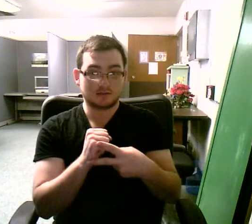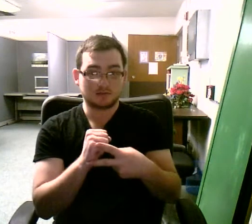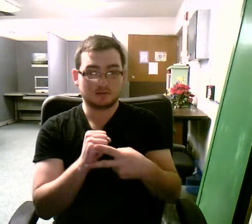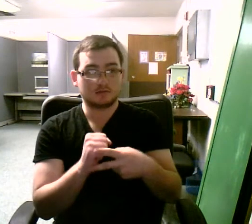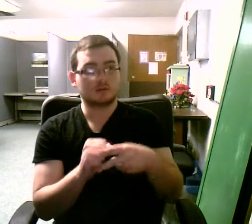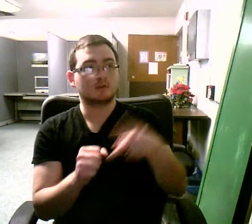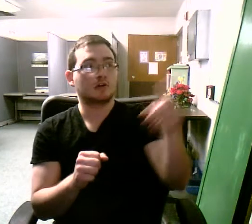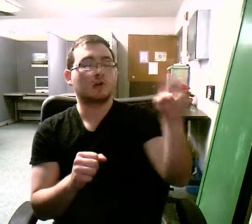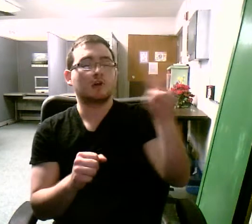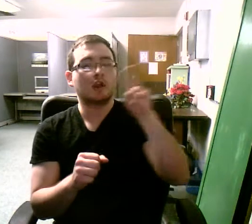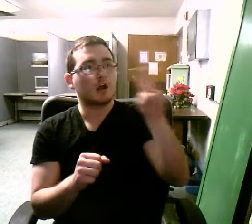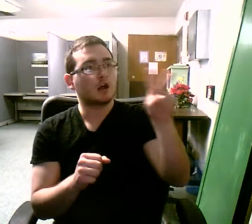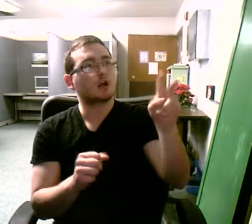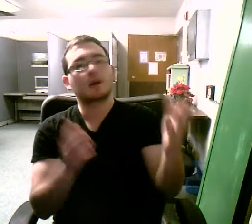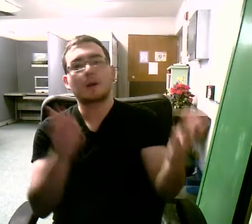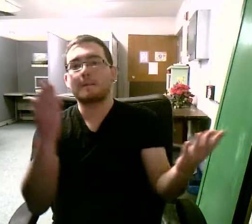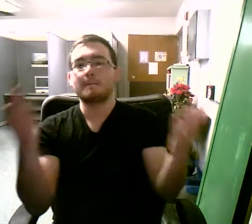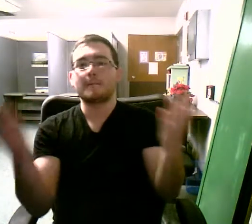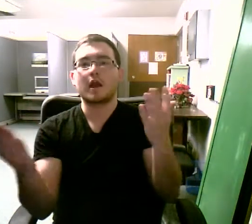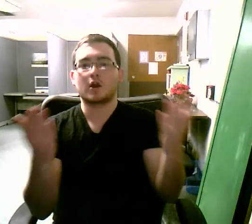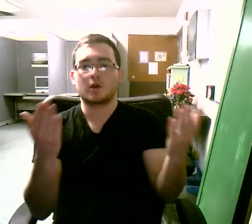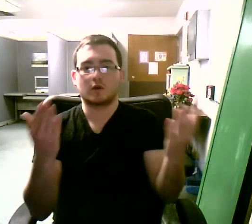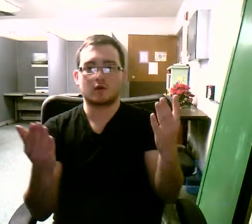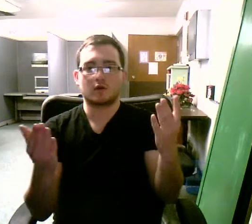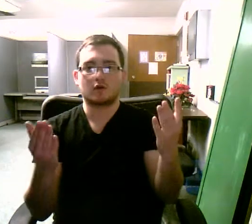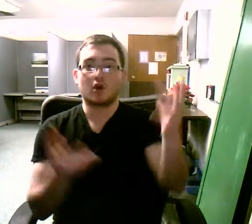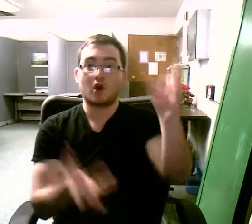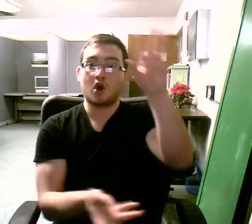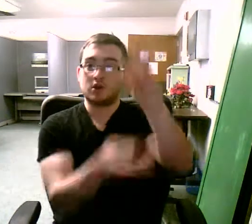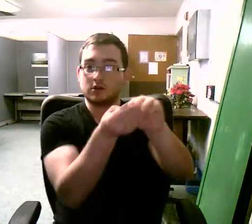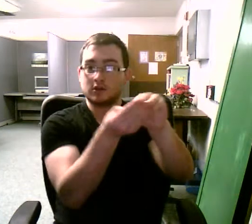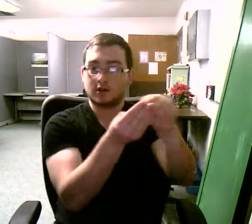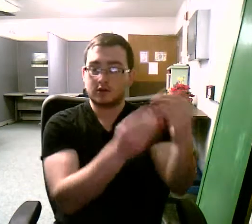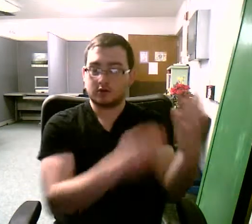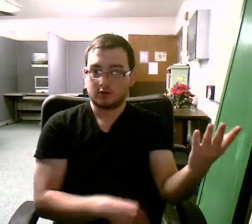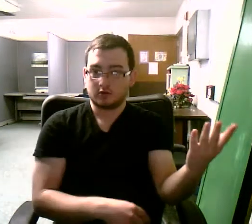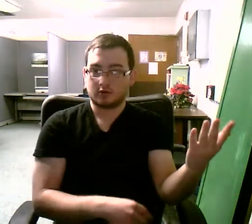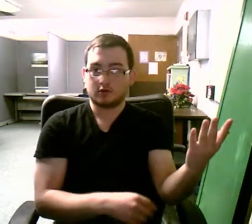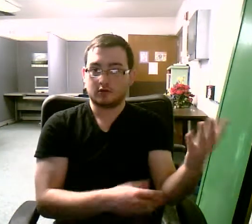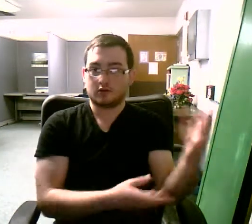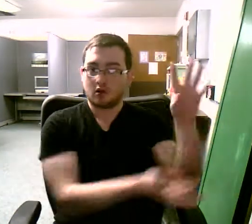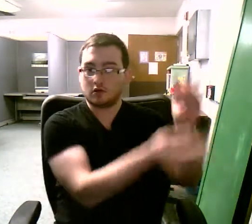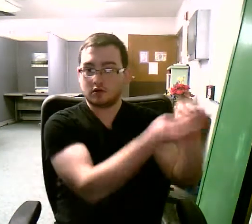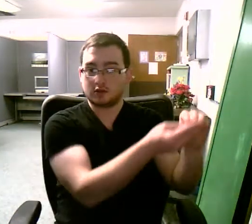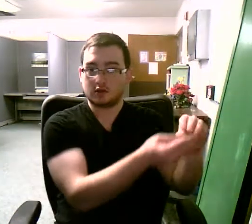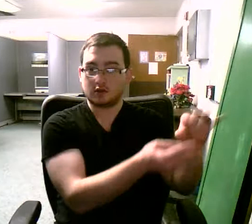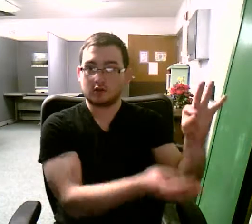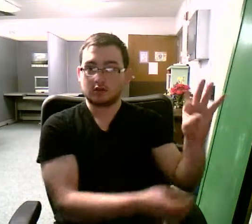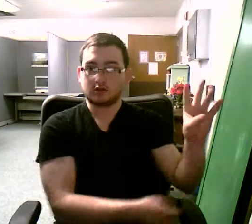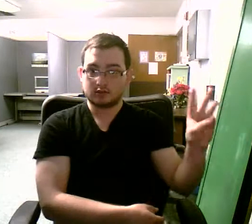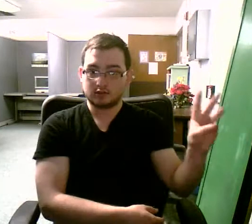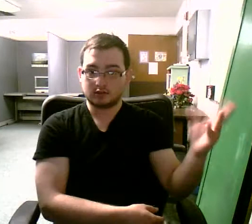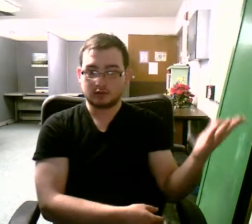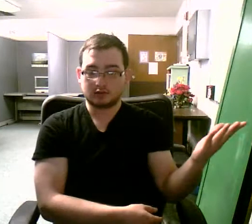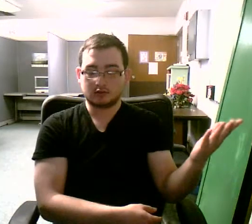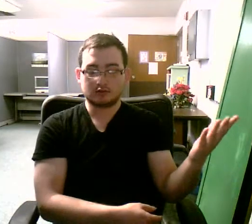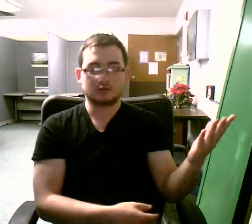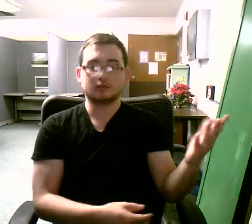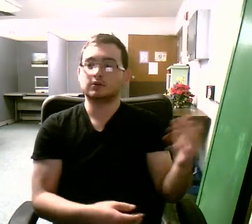compare. We're comparing our whole, which is 96, and we're taking away our